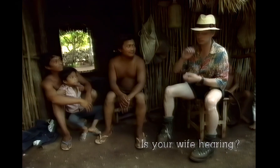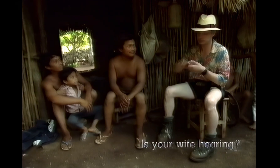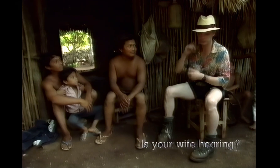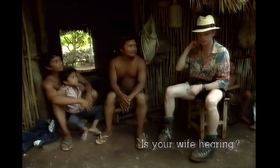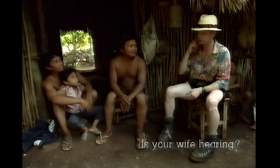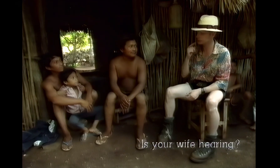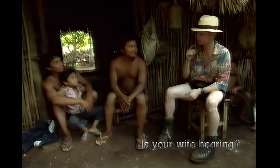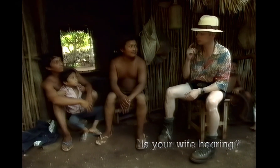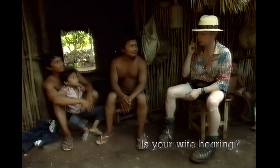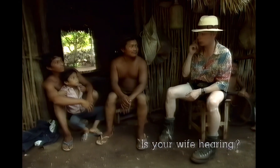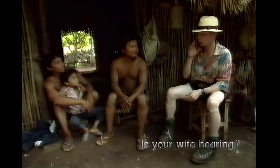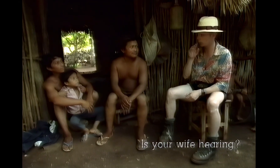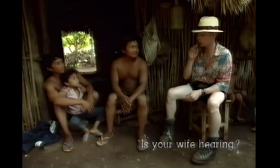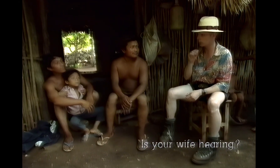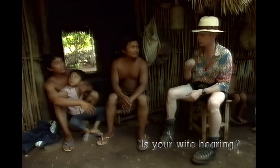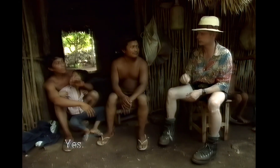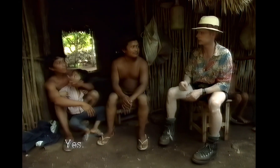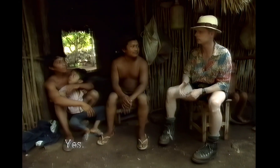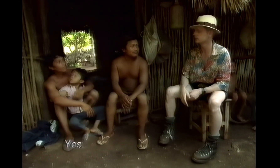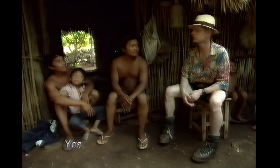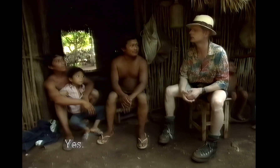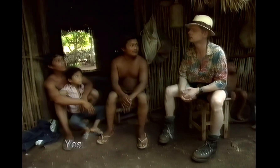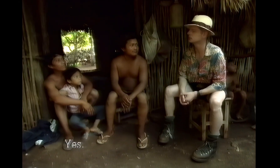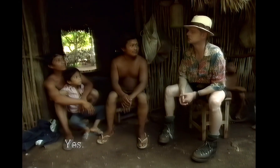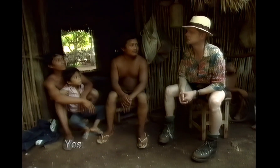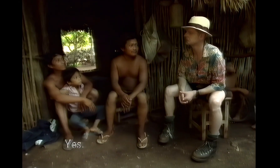Right. Now, your wife, is she hearing? Yes.